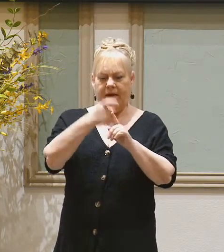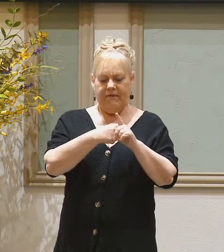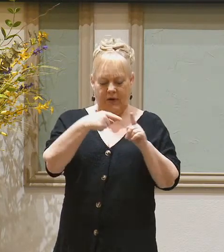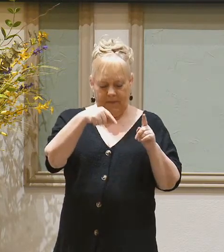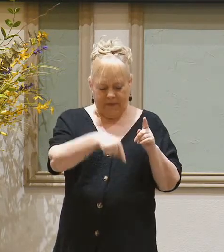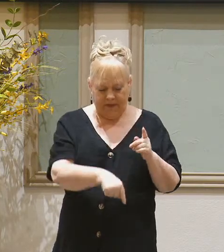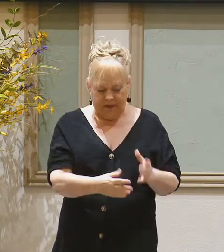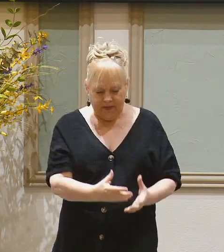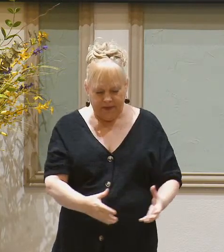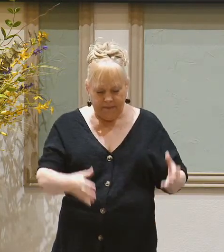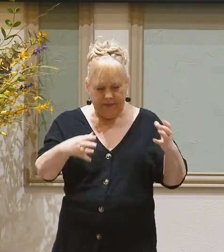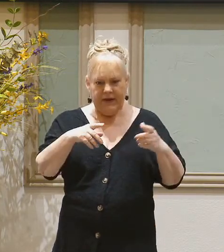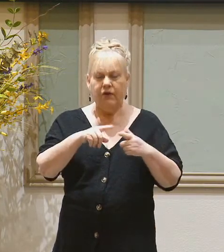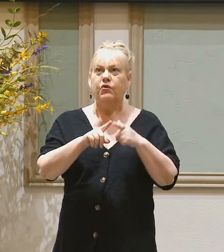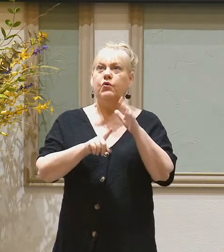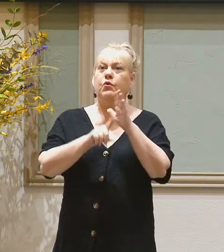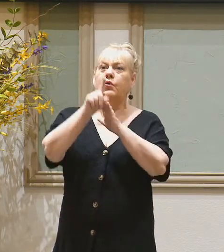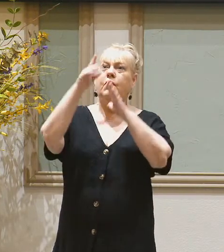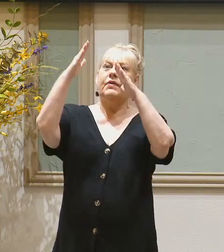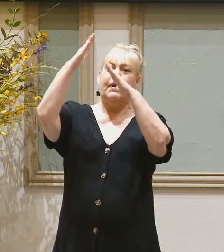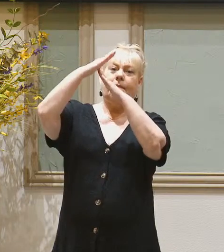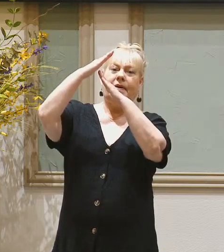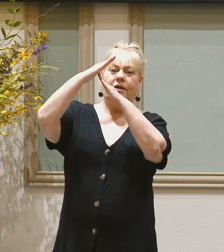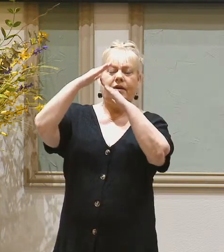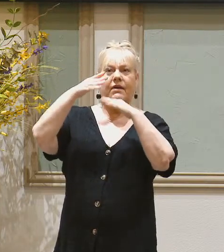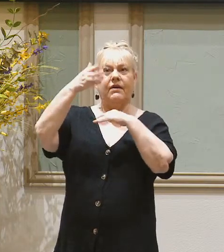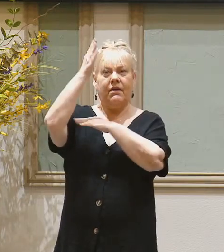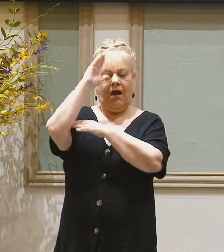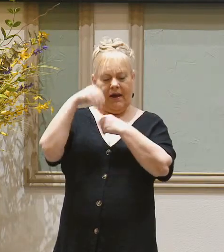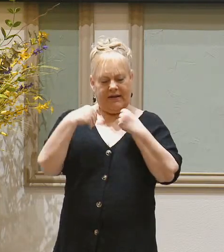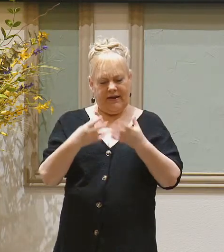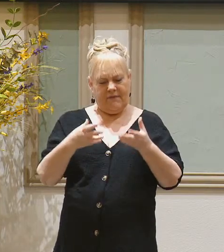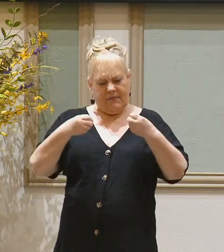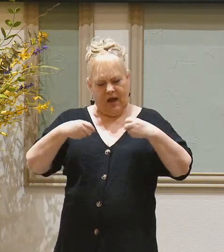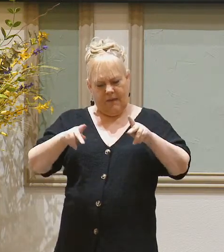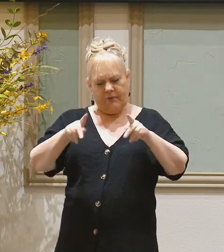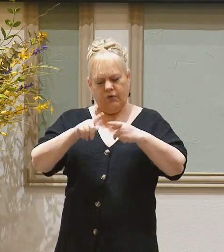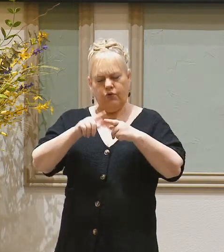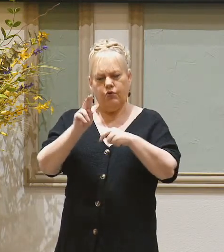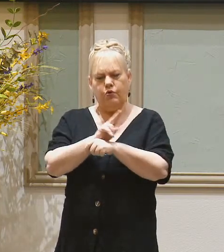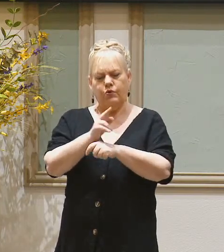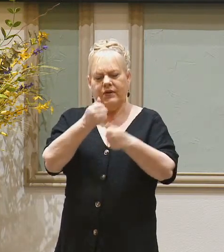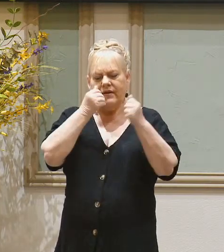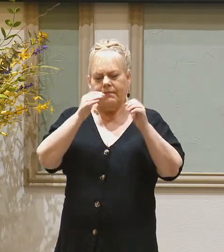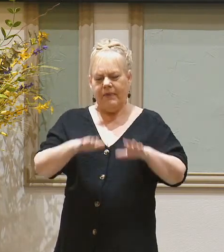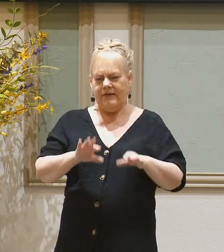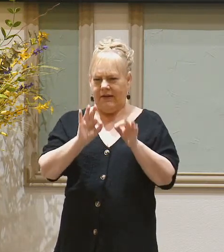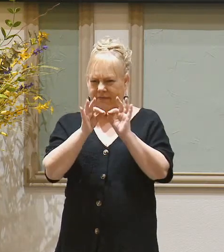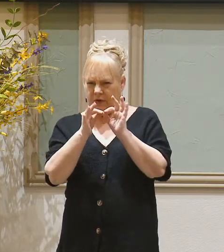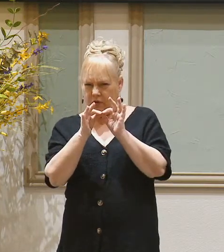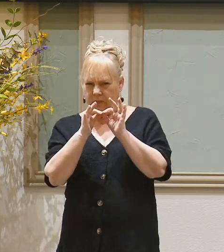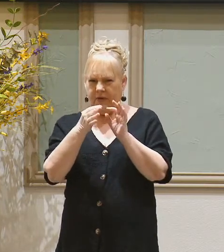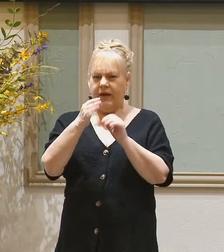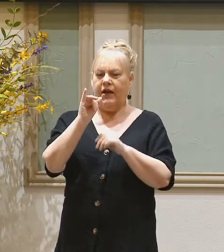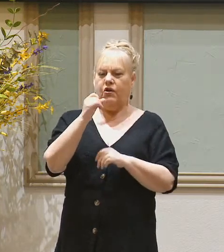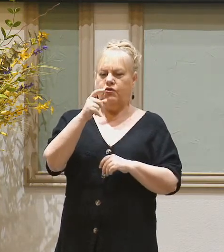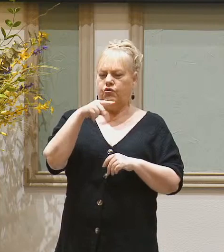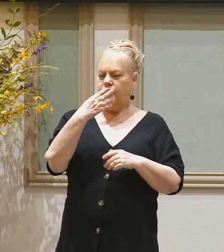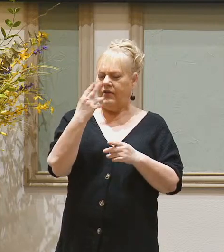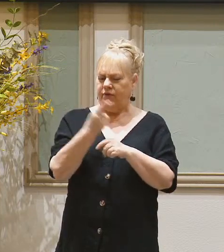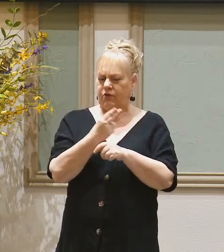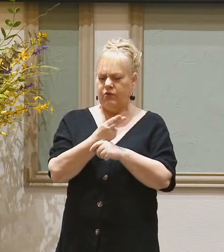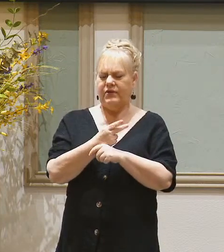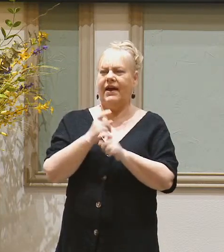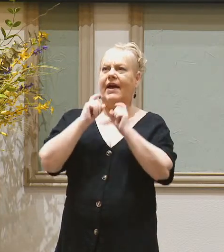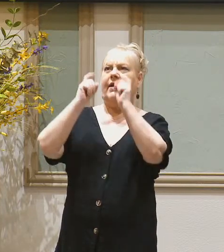we? God gave him the opportunity to use his blessing of interpretation, and Joseph used it and gave all the glory